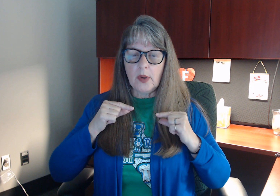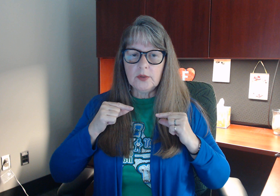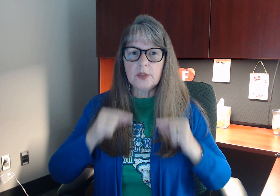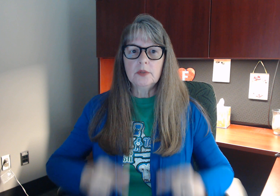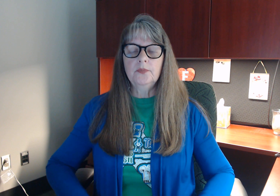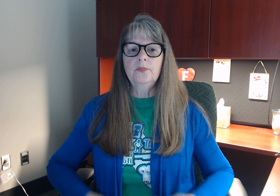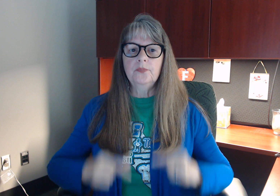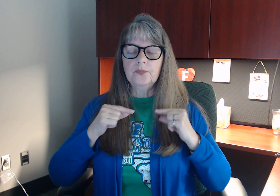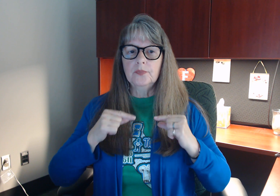quilt.